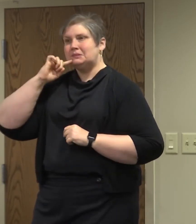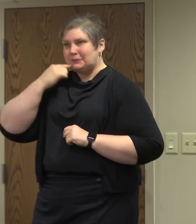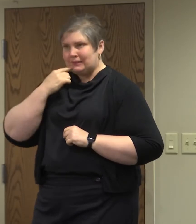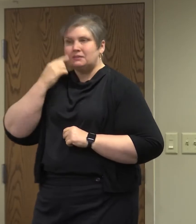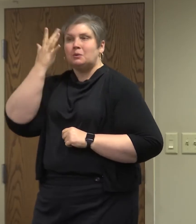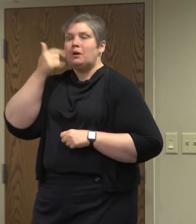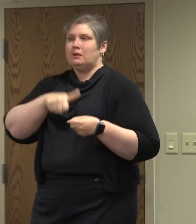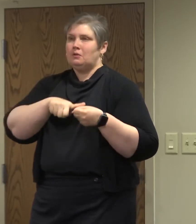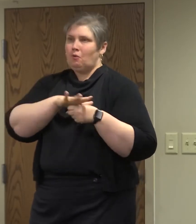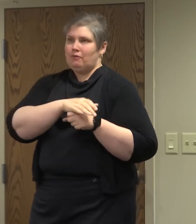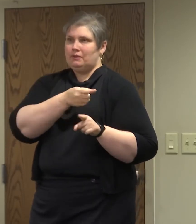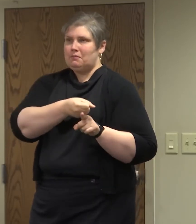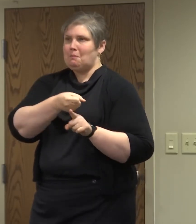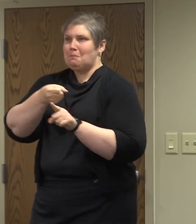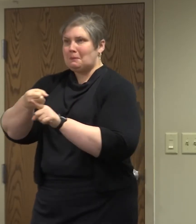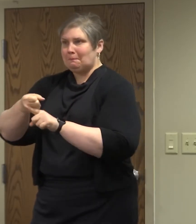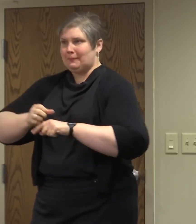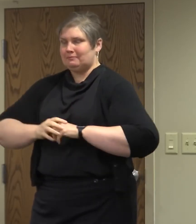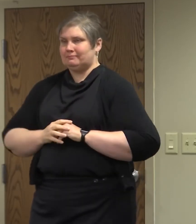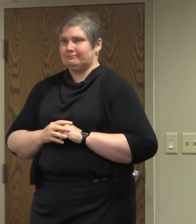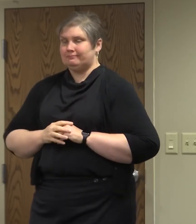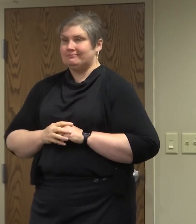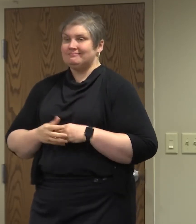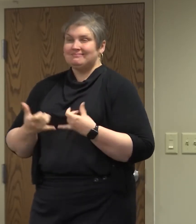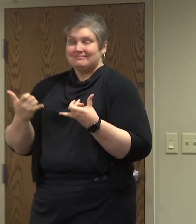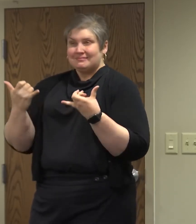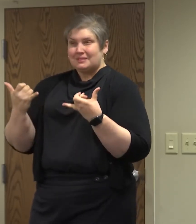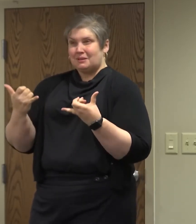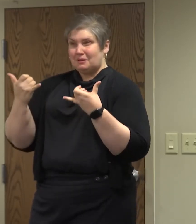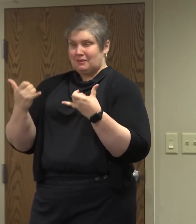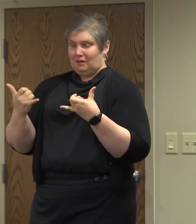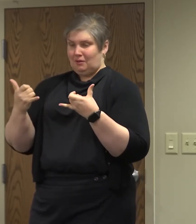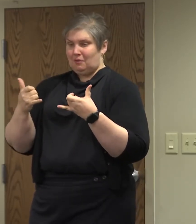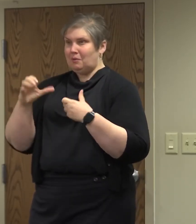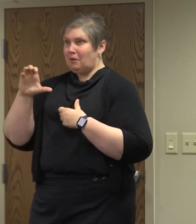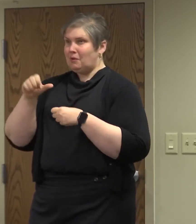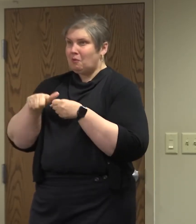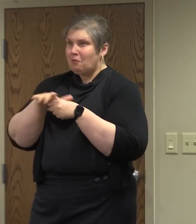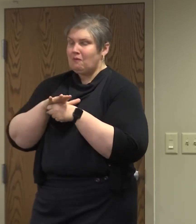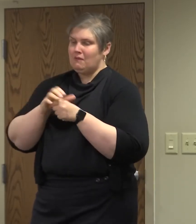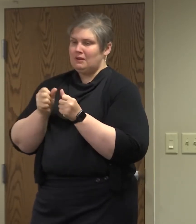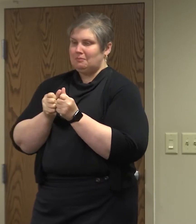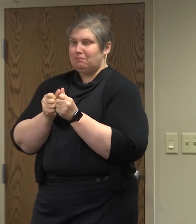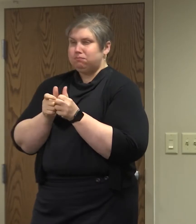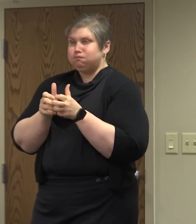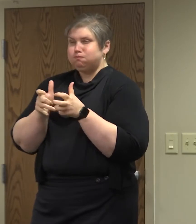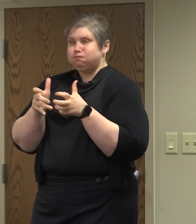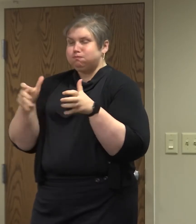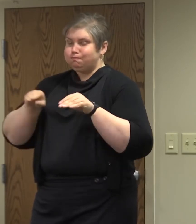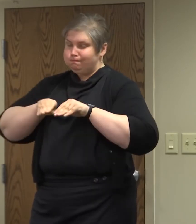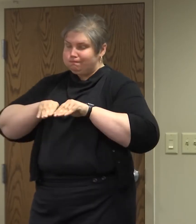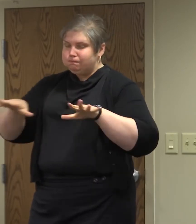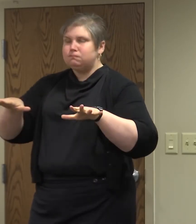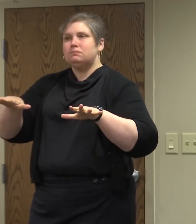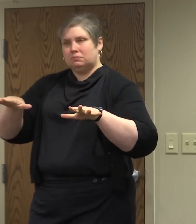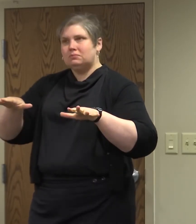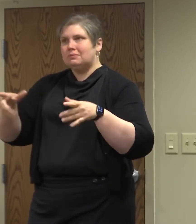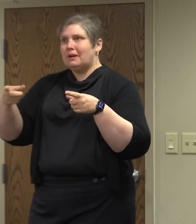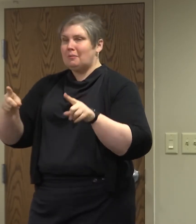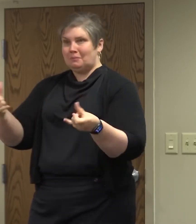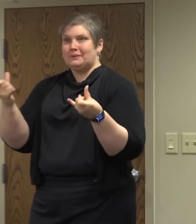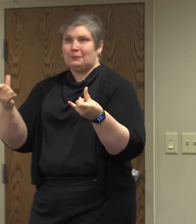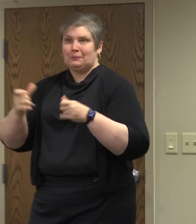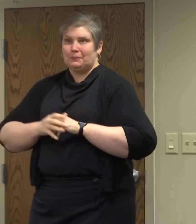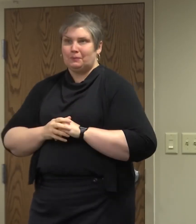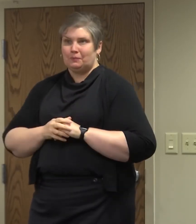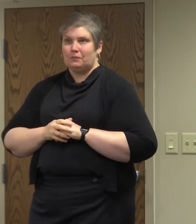are in the midst of another surge. All the hospitals are operating very well. There continues to be